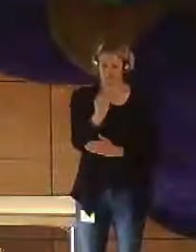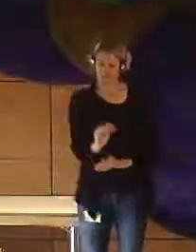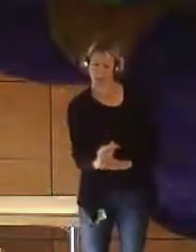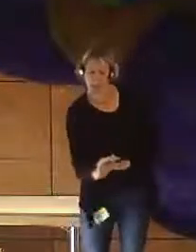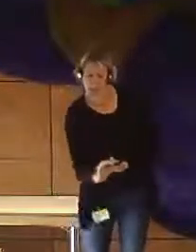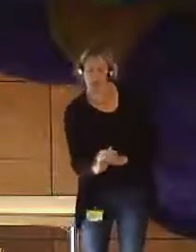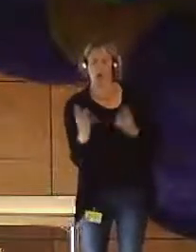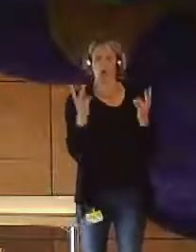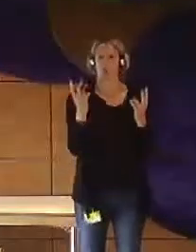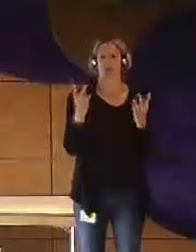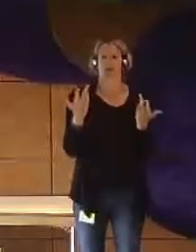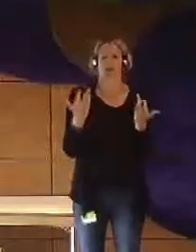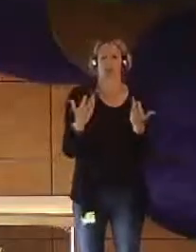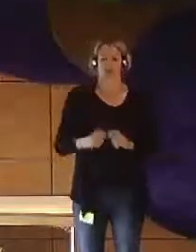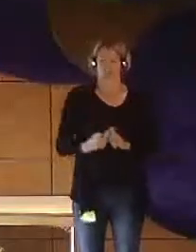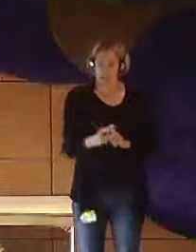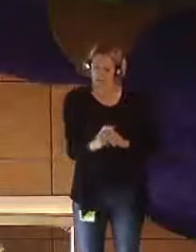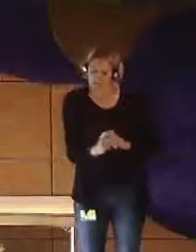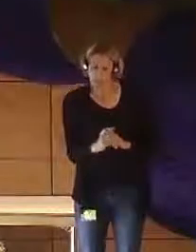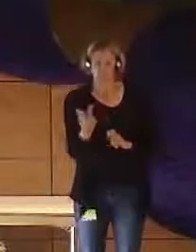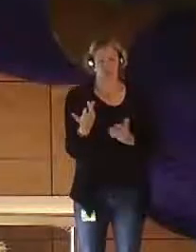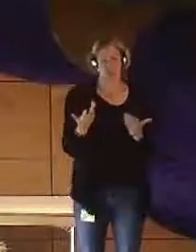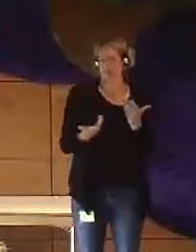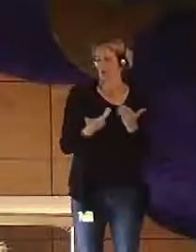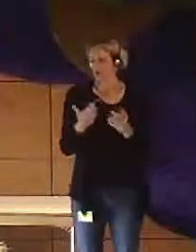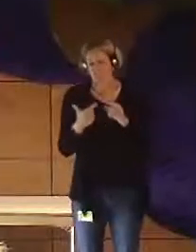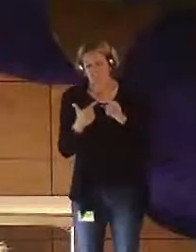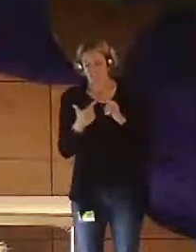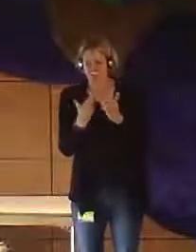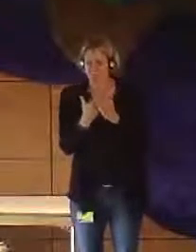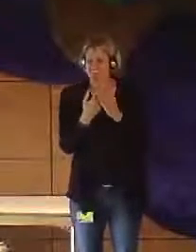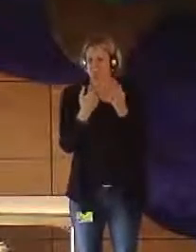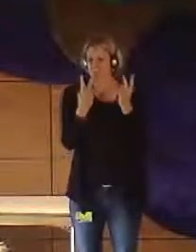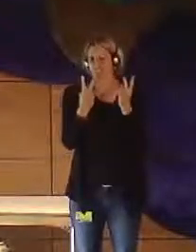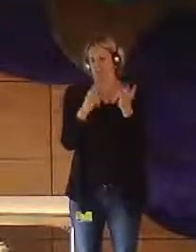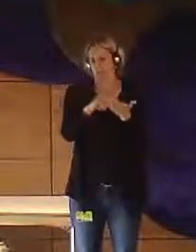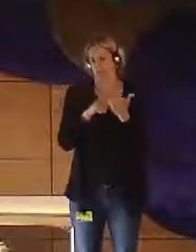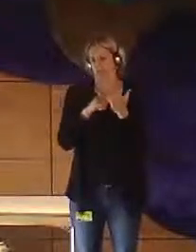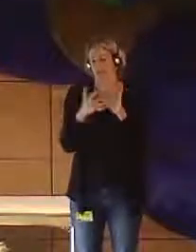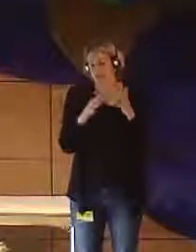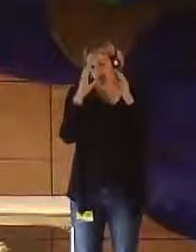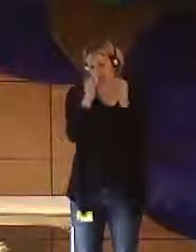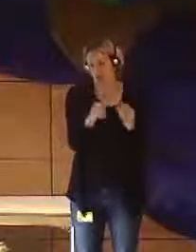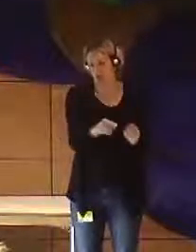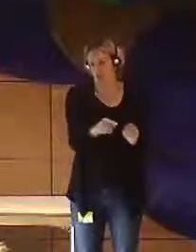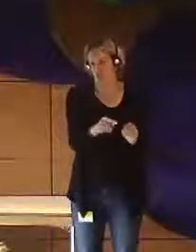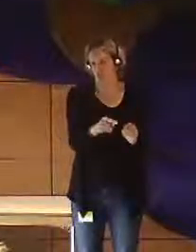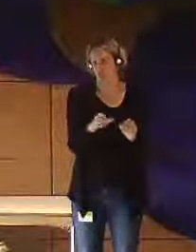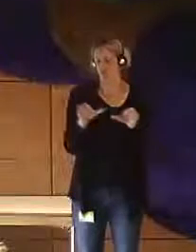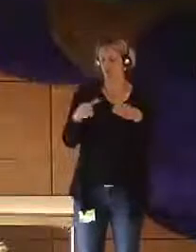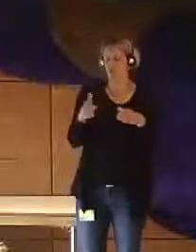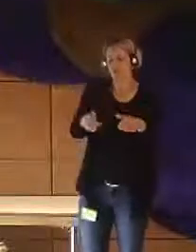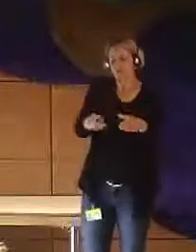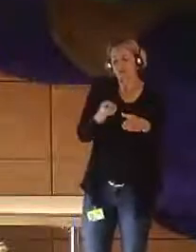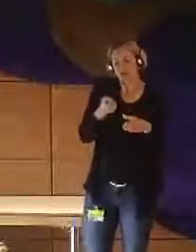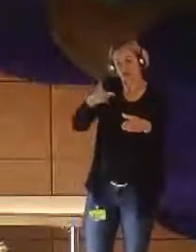and so 3/4 of the boys had micropenis. And remember, if you have micropenis and undescended testicles, 80% of the